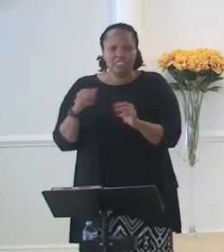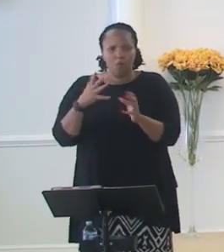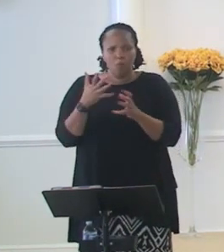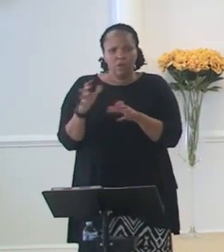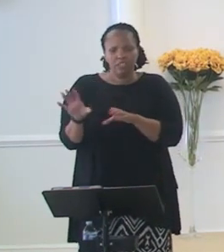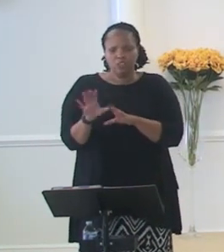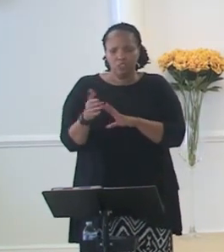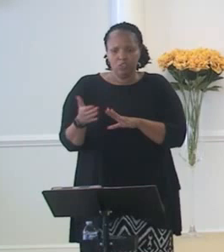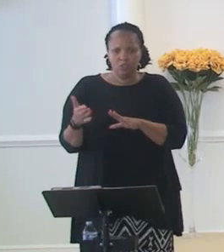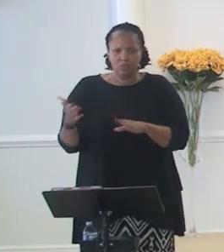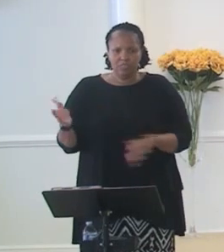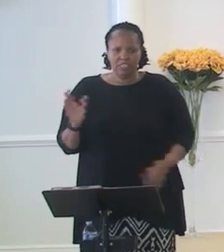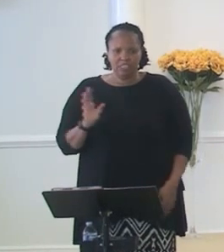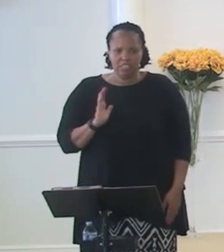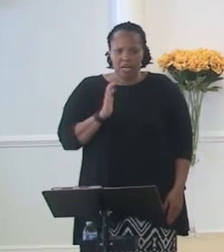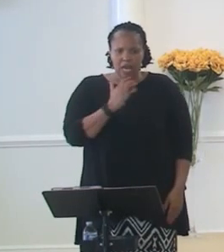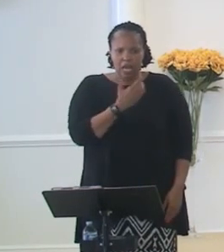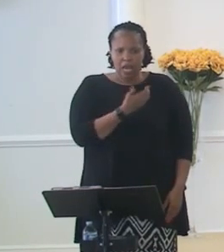way.